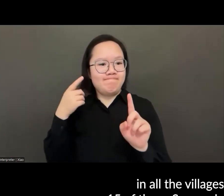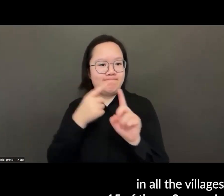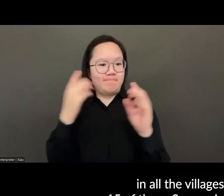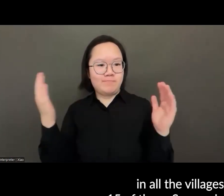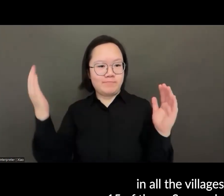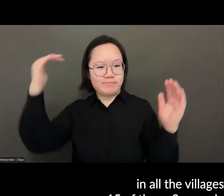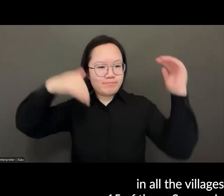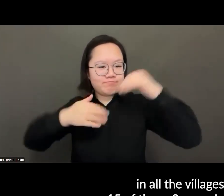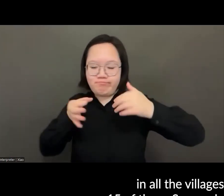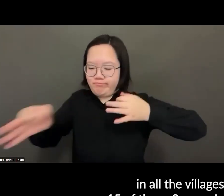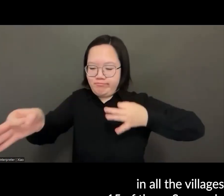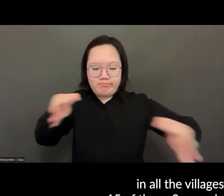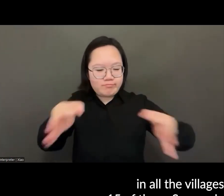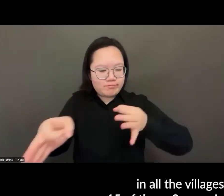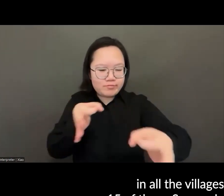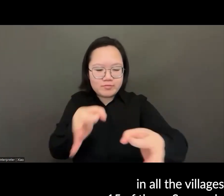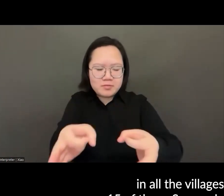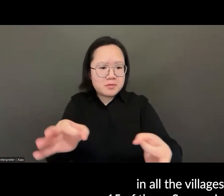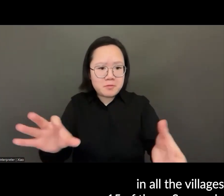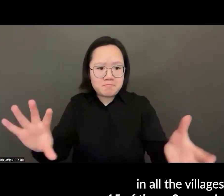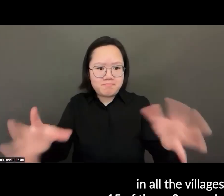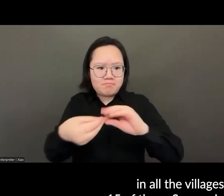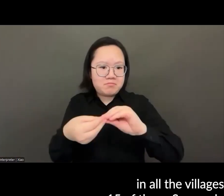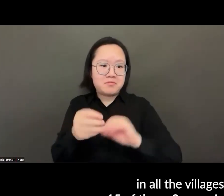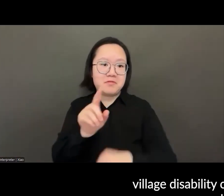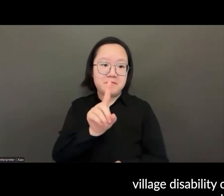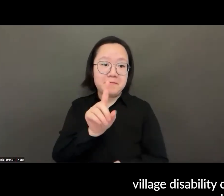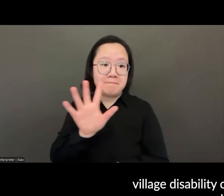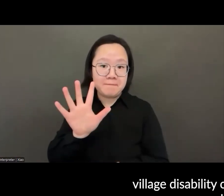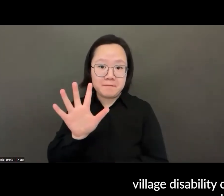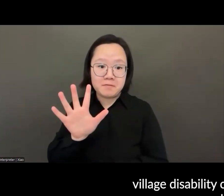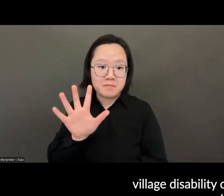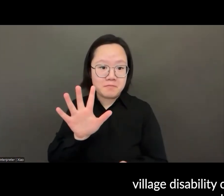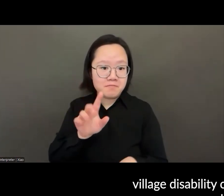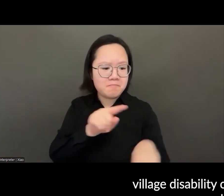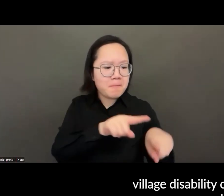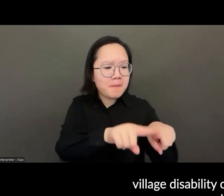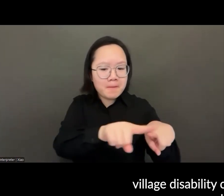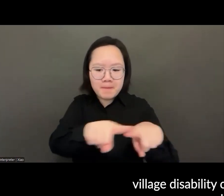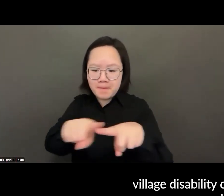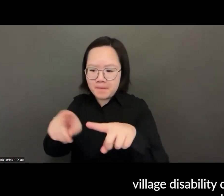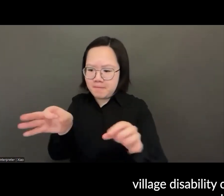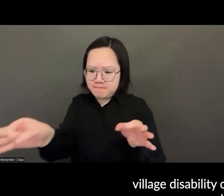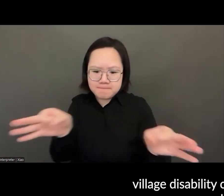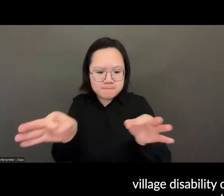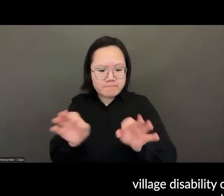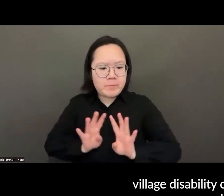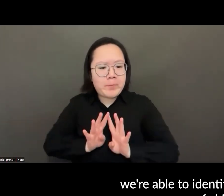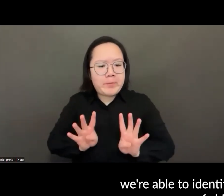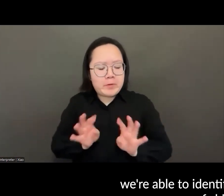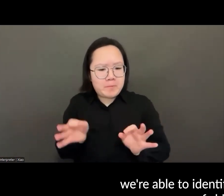worked, 15 of them, so very independent, village disability committee,